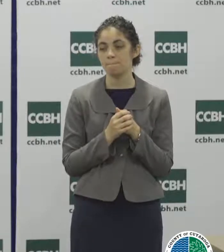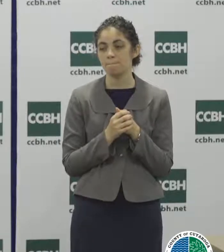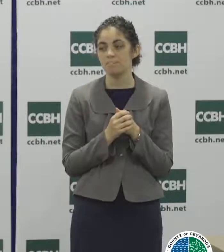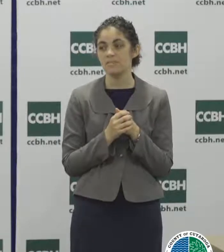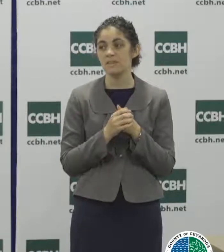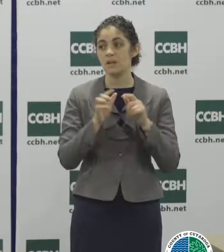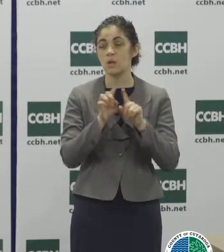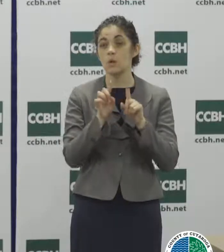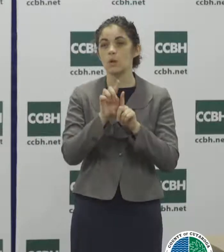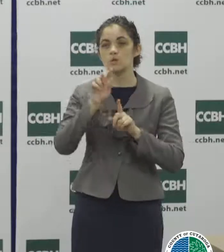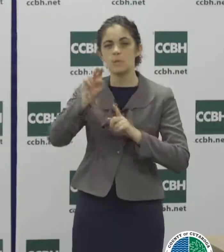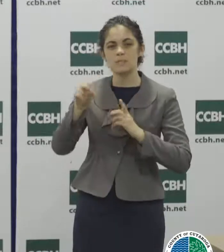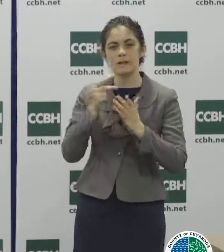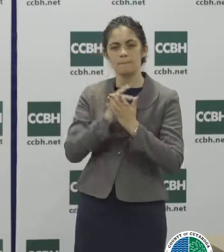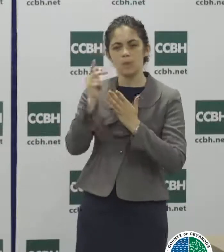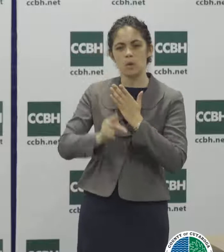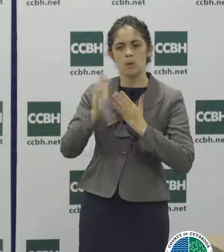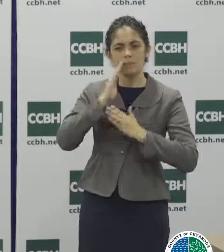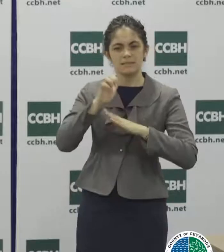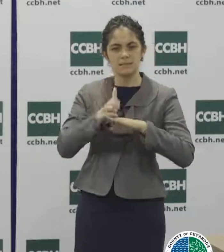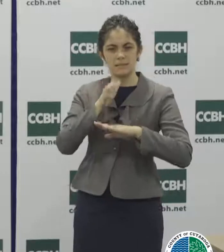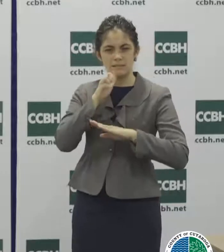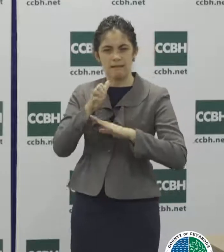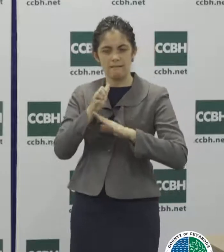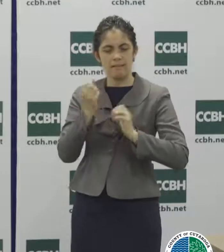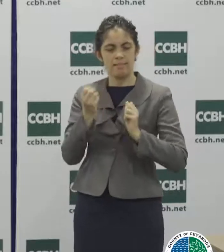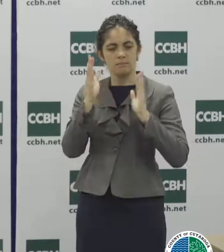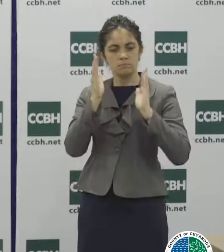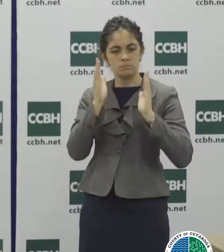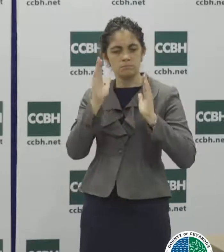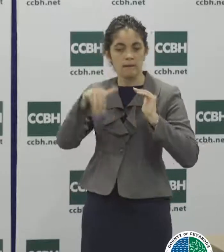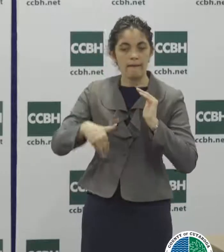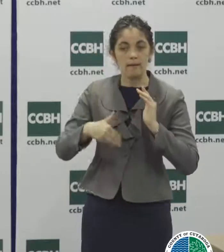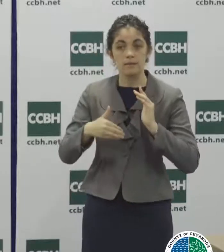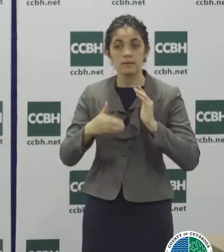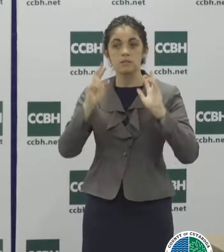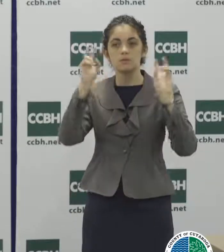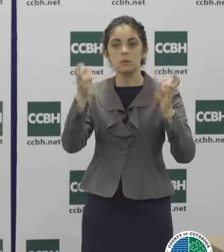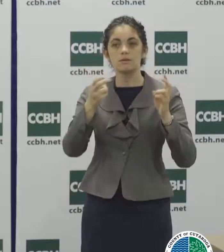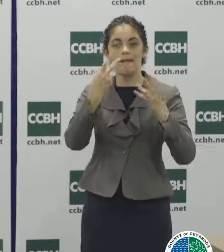There is a second part of the program, though, that hasn't gotten as much attention, and it's called